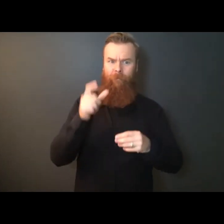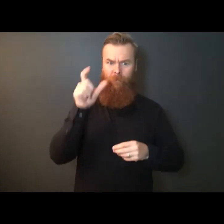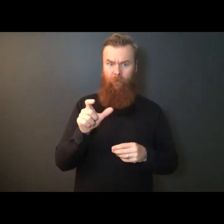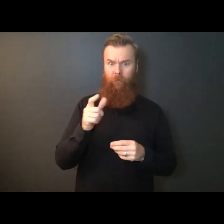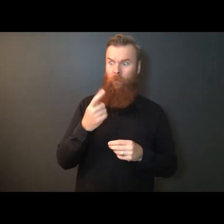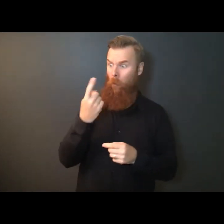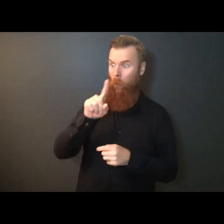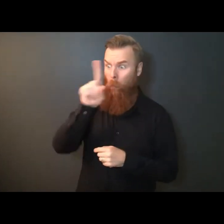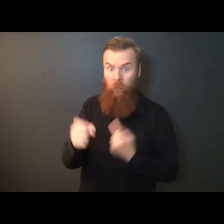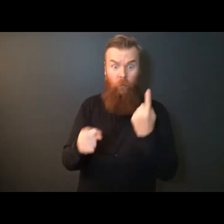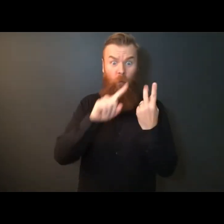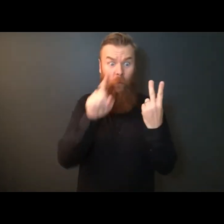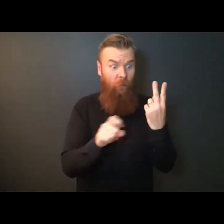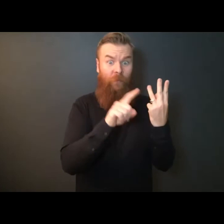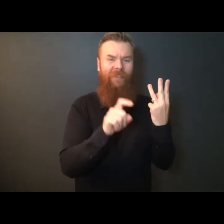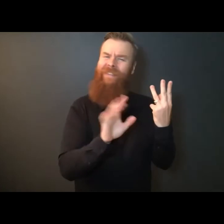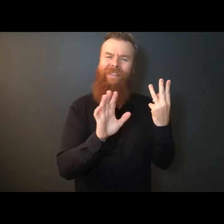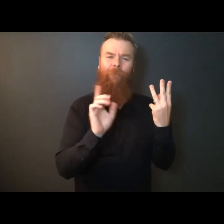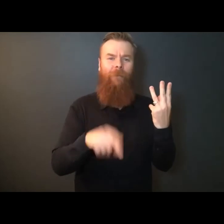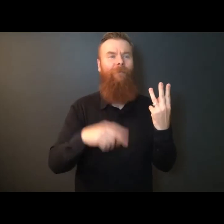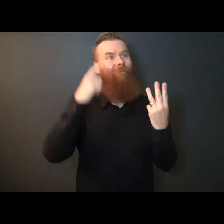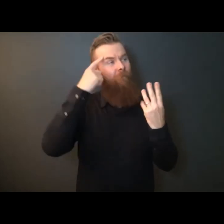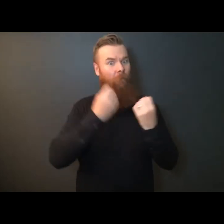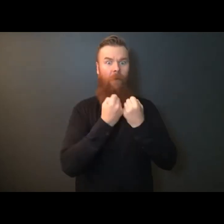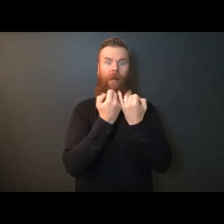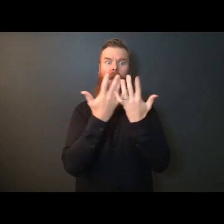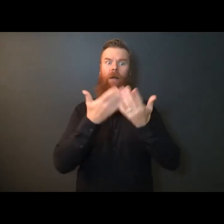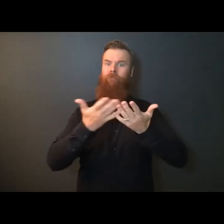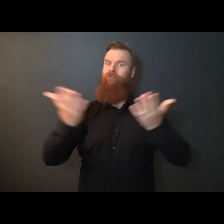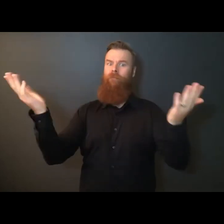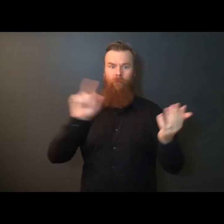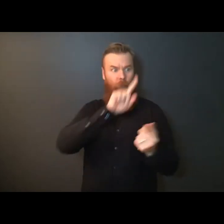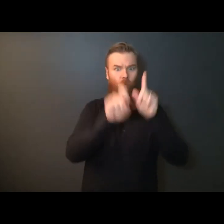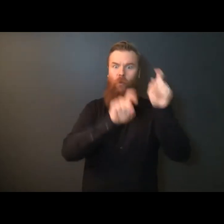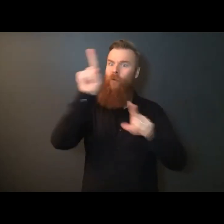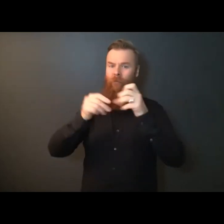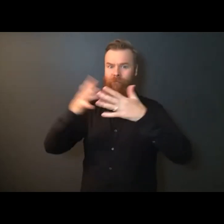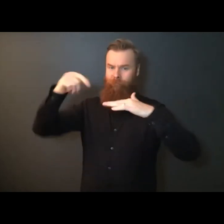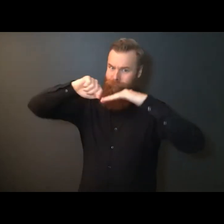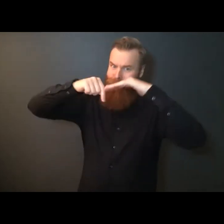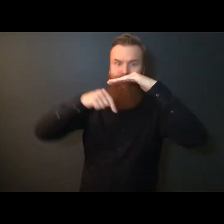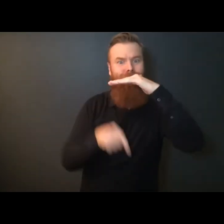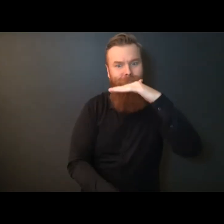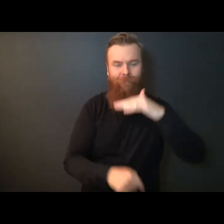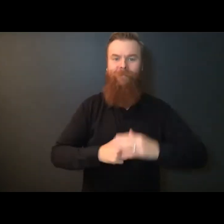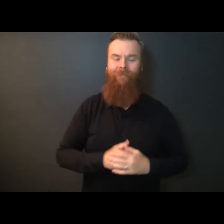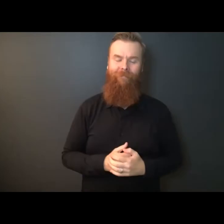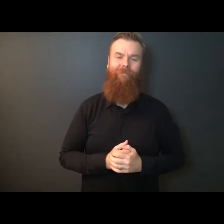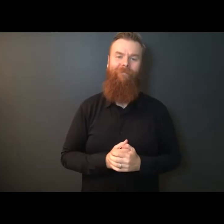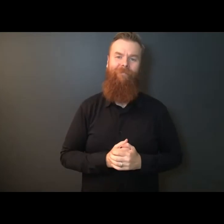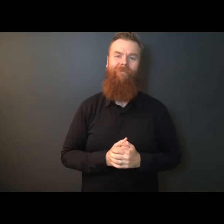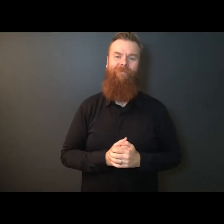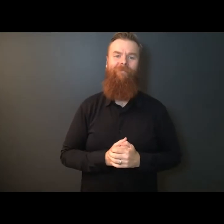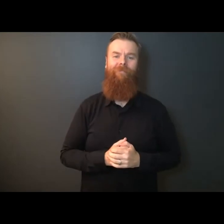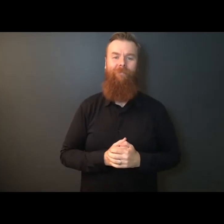get the full story. So that comes with kind of finding new ways to ask the same question. And it also comes